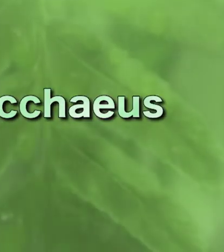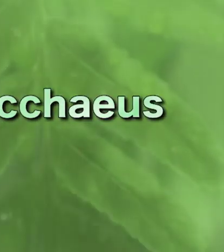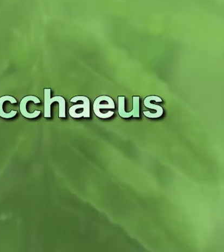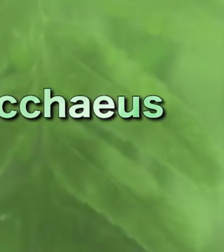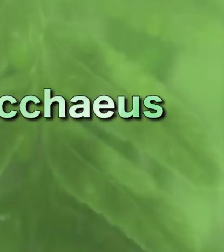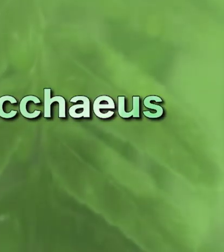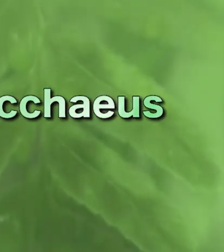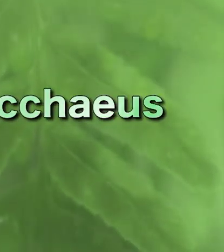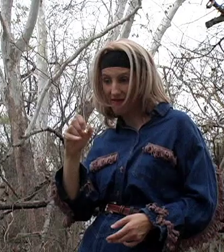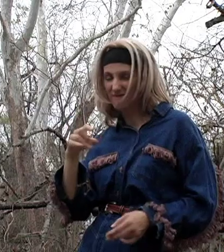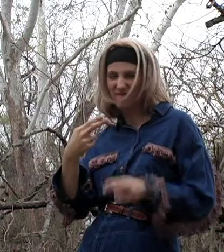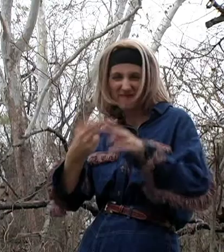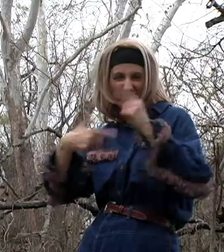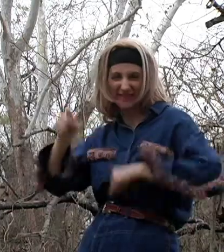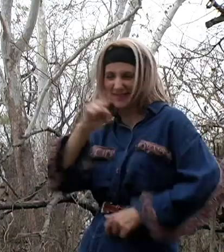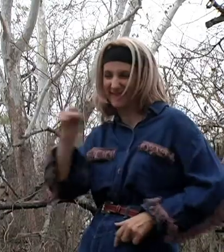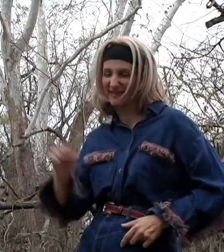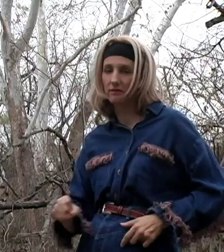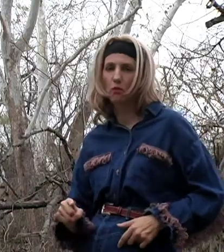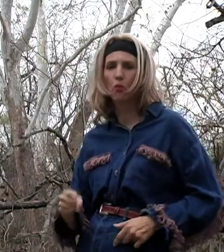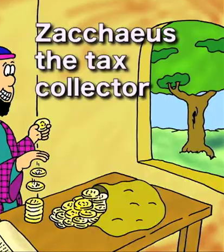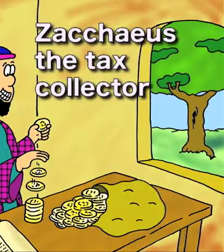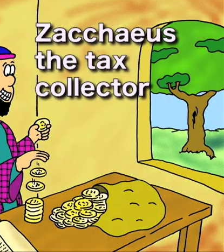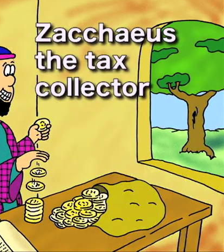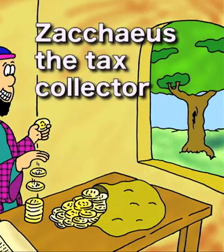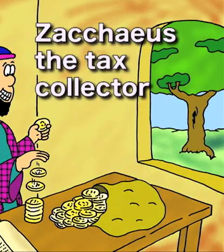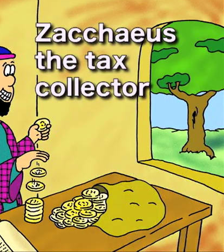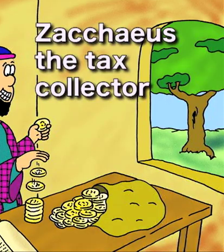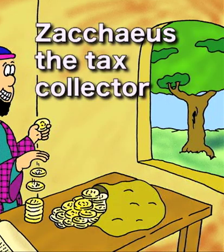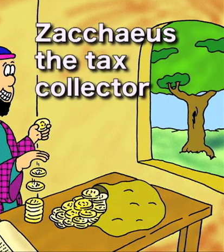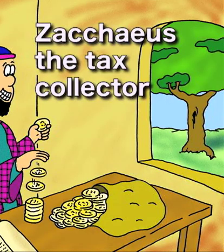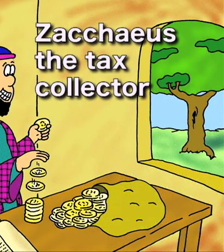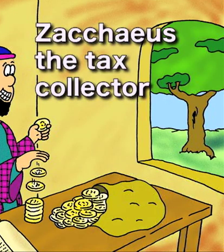Zacchaeus. And his name sign's a big Z.